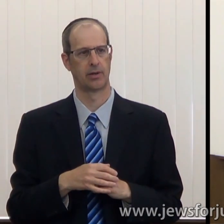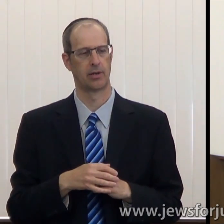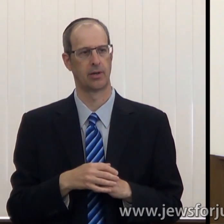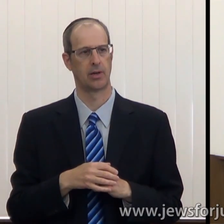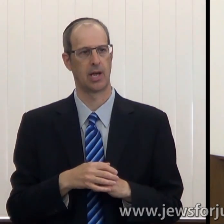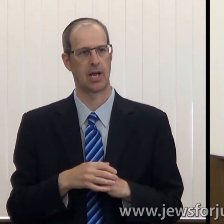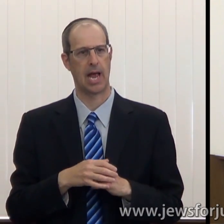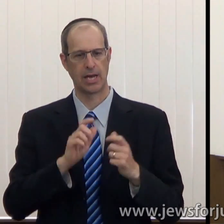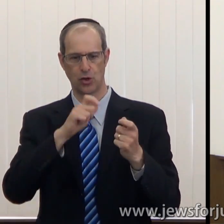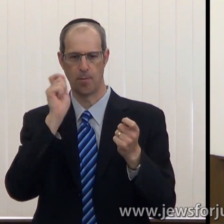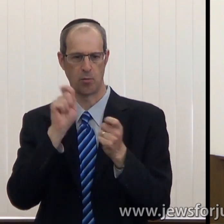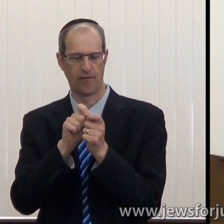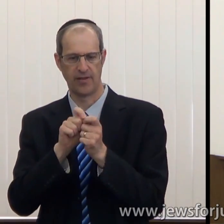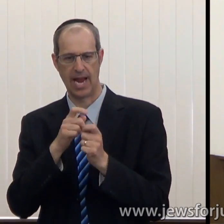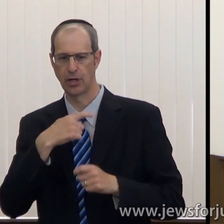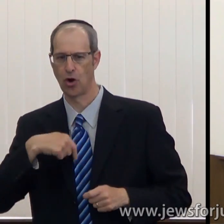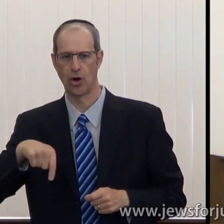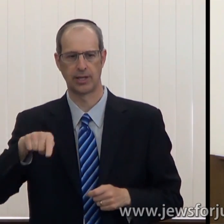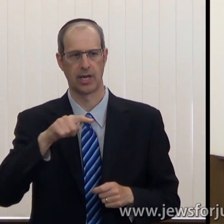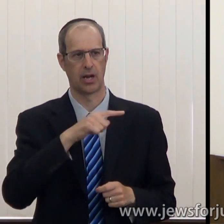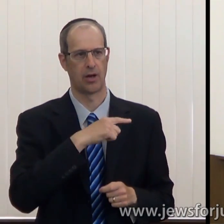to perfect ourselves.